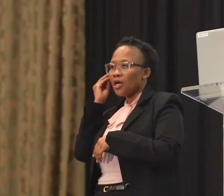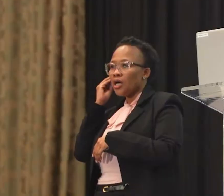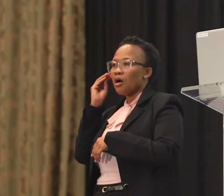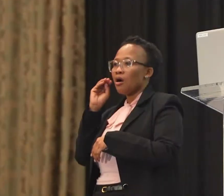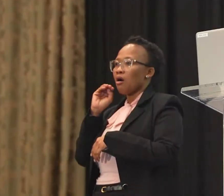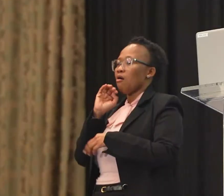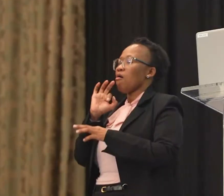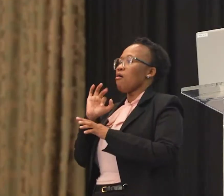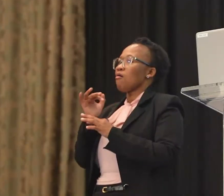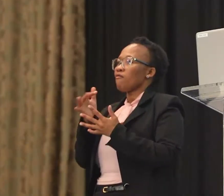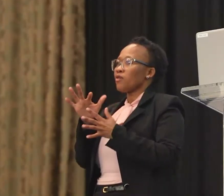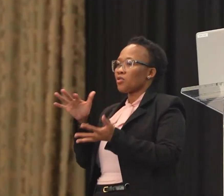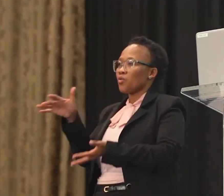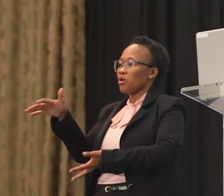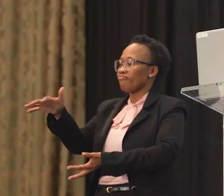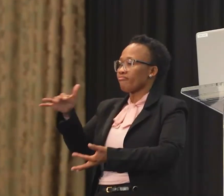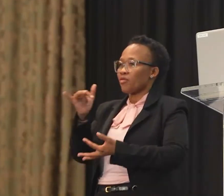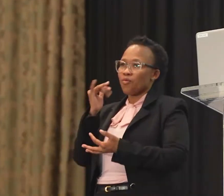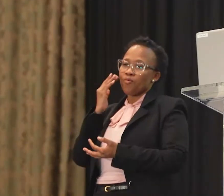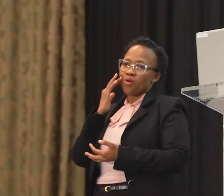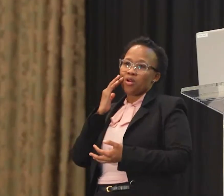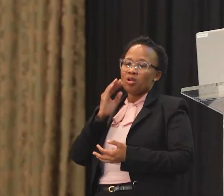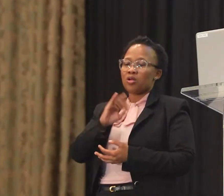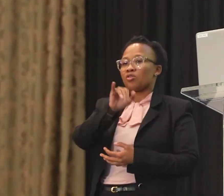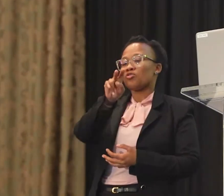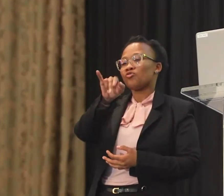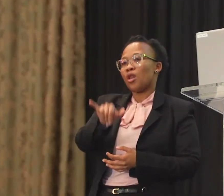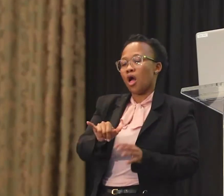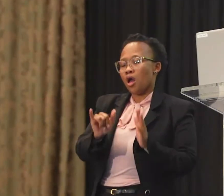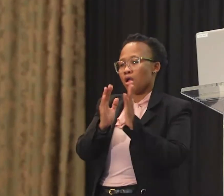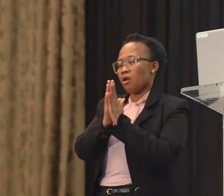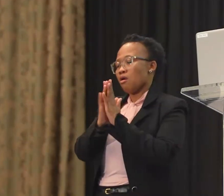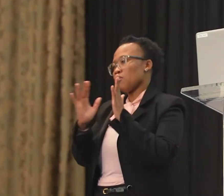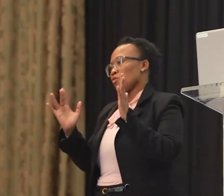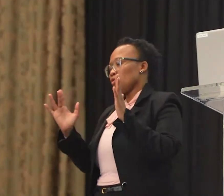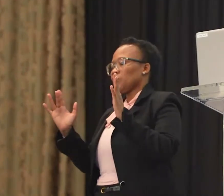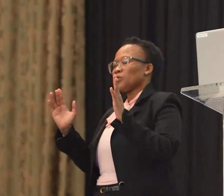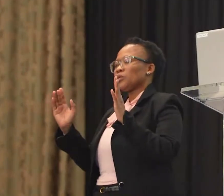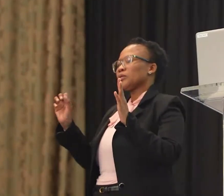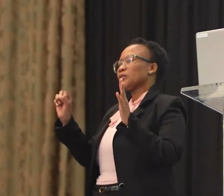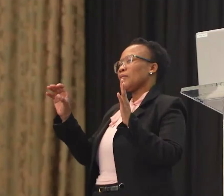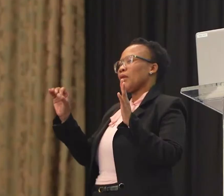between July and September 2023.